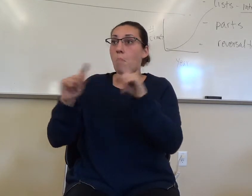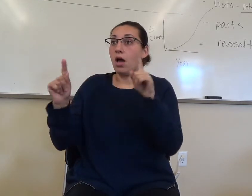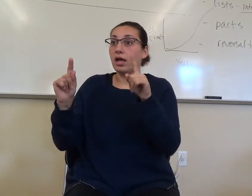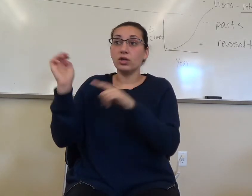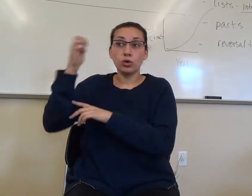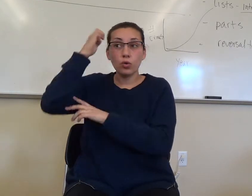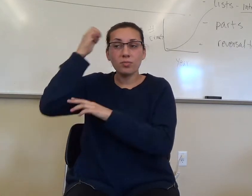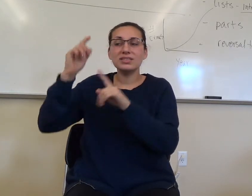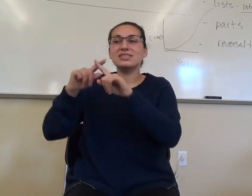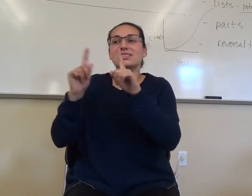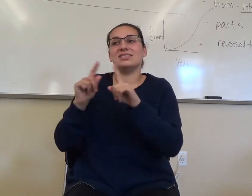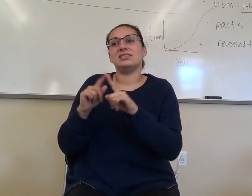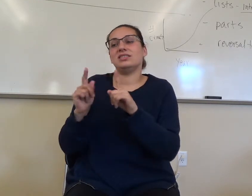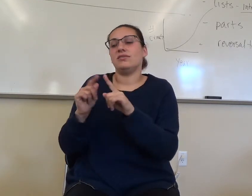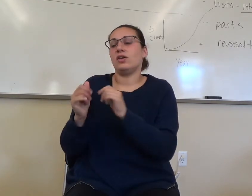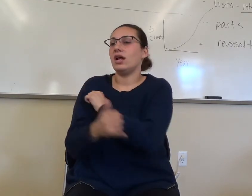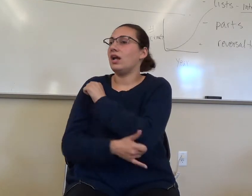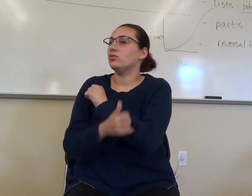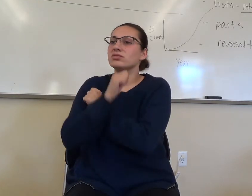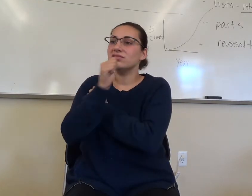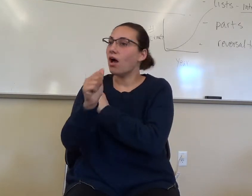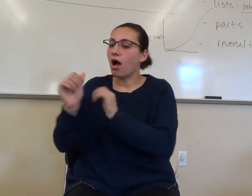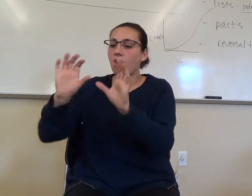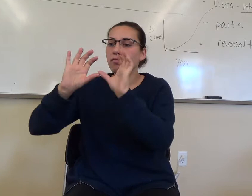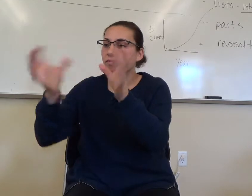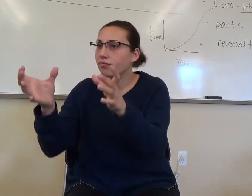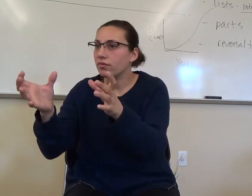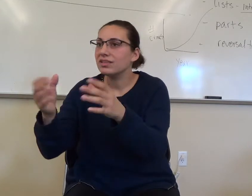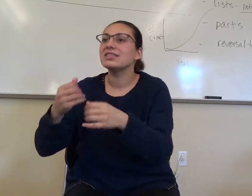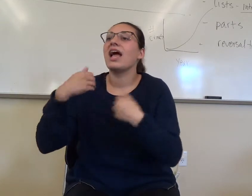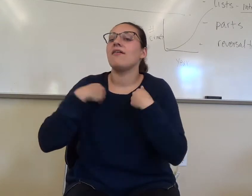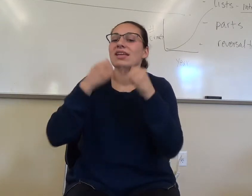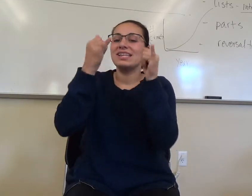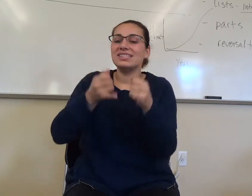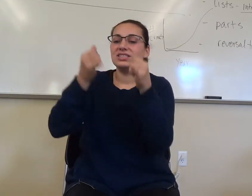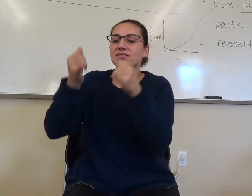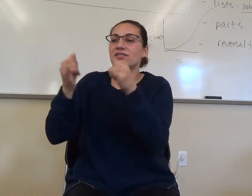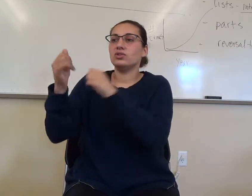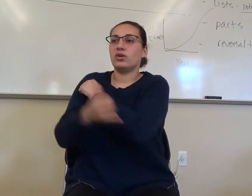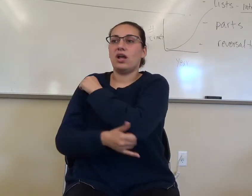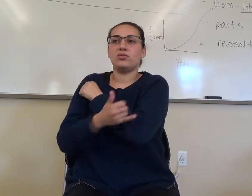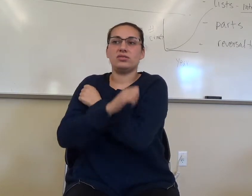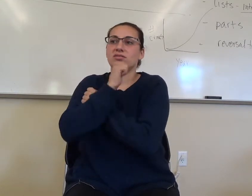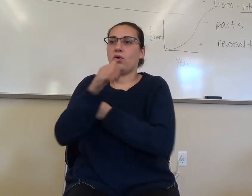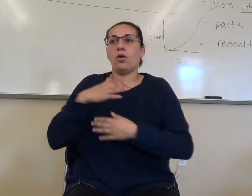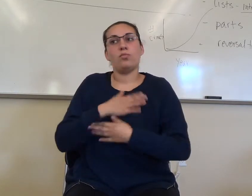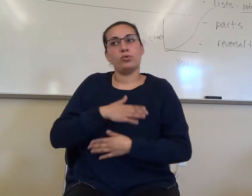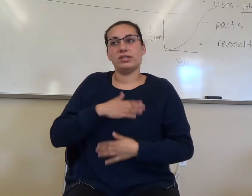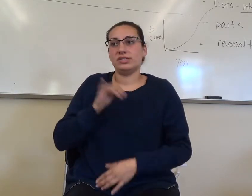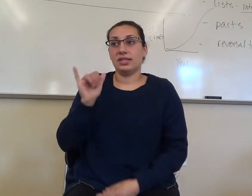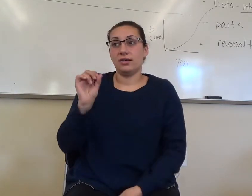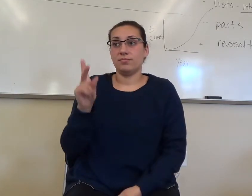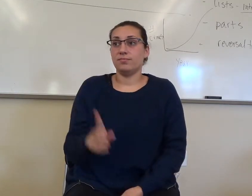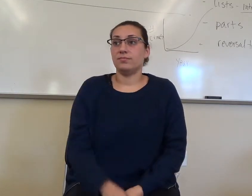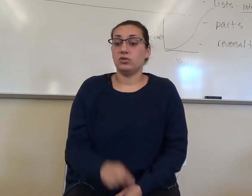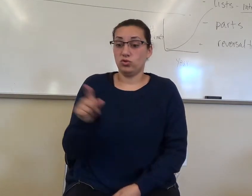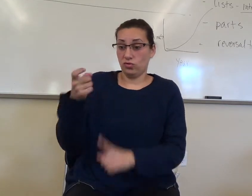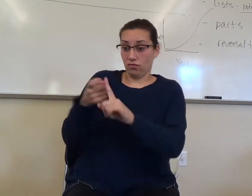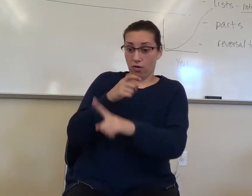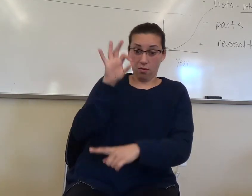Don't lump them in with each other. The individual countries will not appreciate that. If you're from France, you're from France, and if you're from